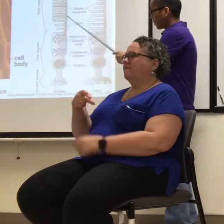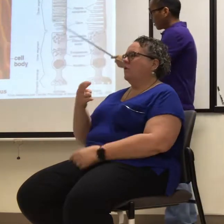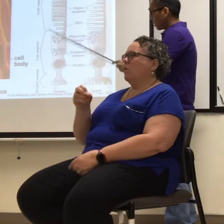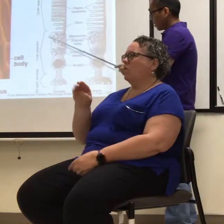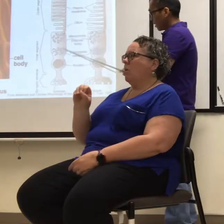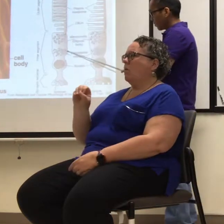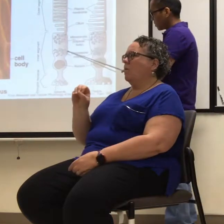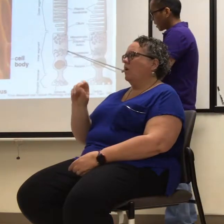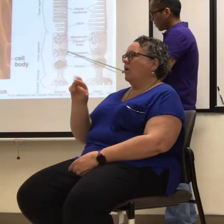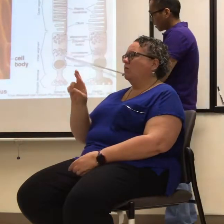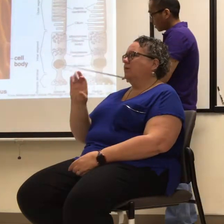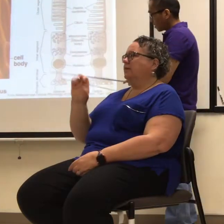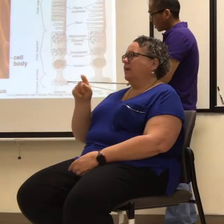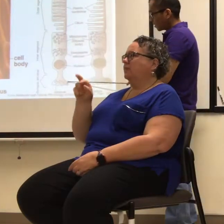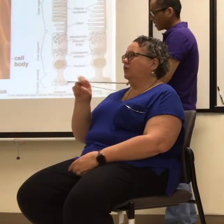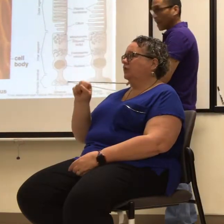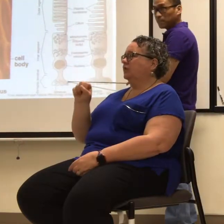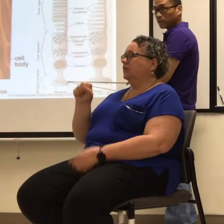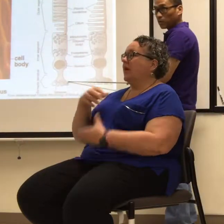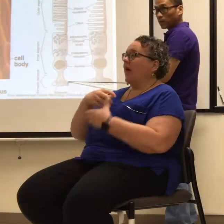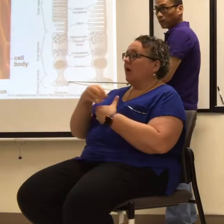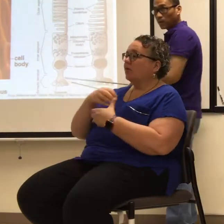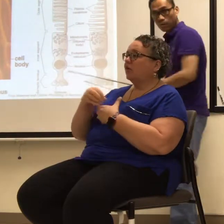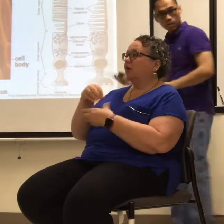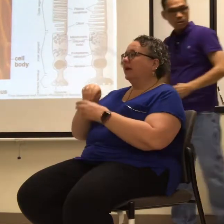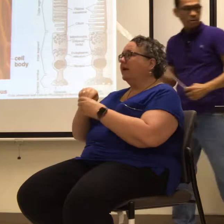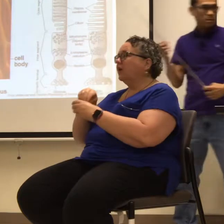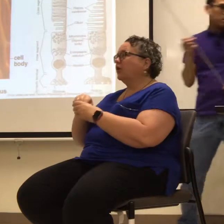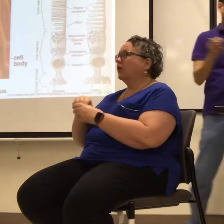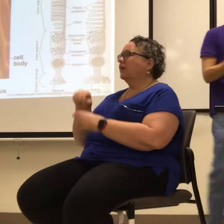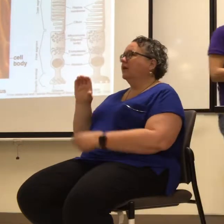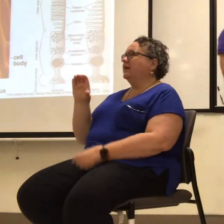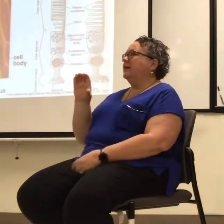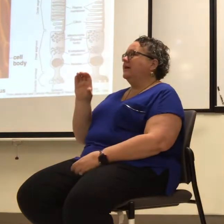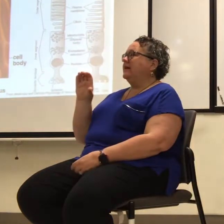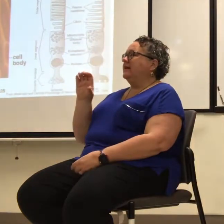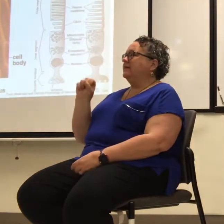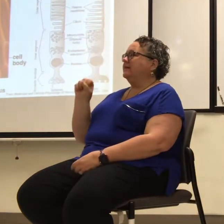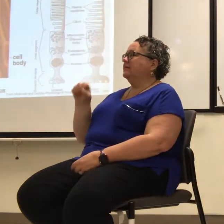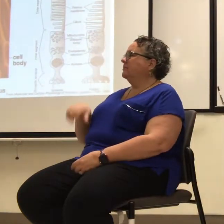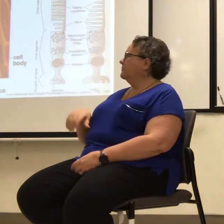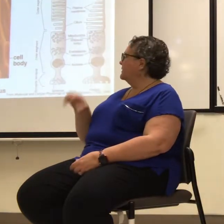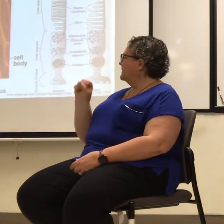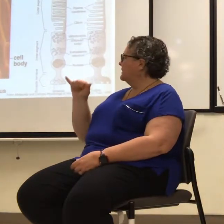Outer segment, inner segment, synaptic terminal.